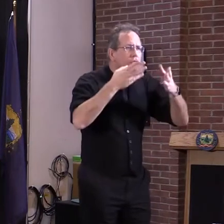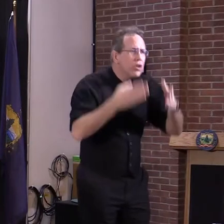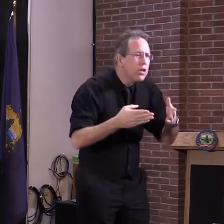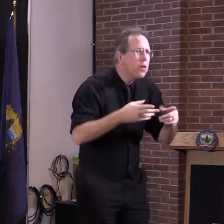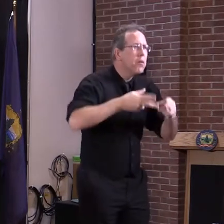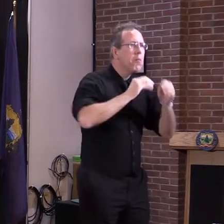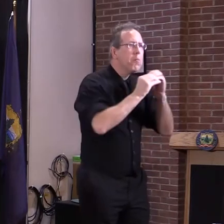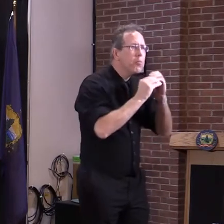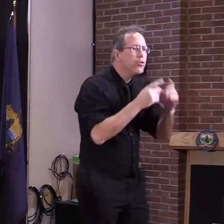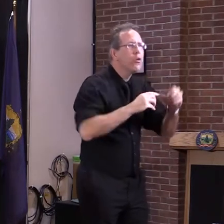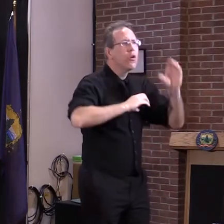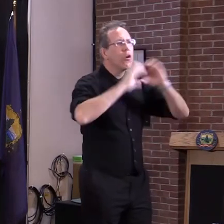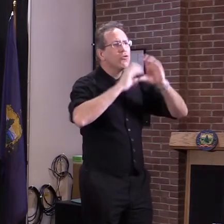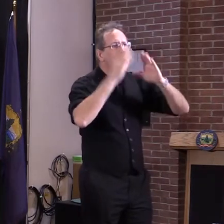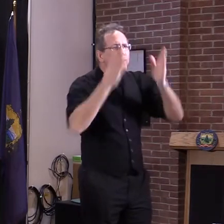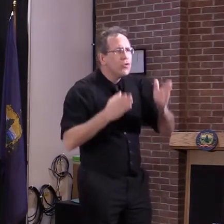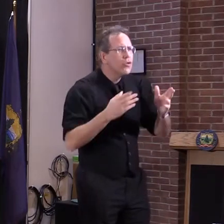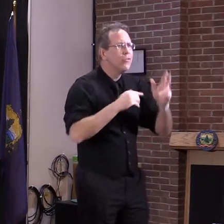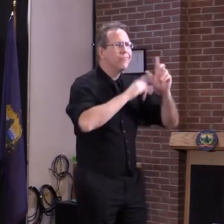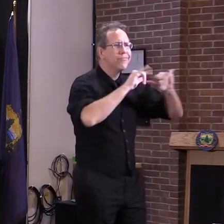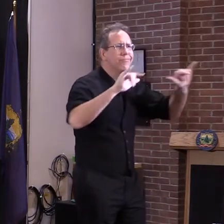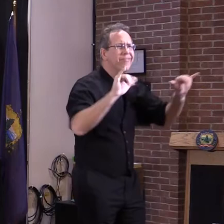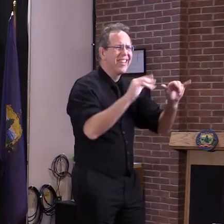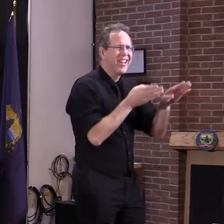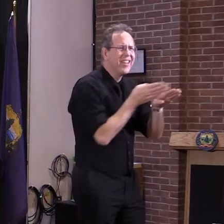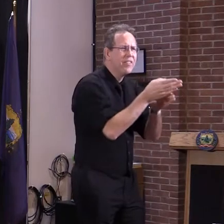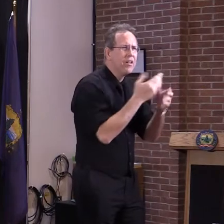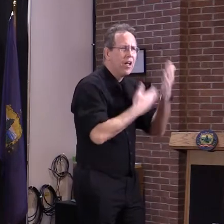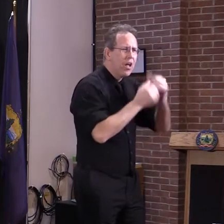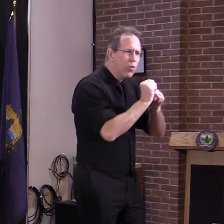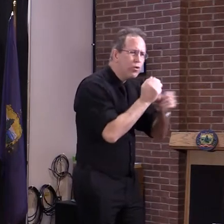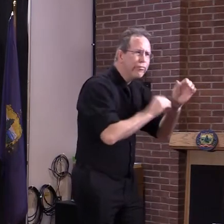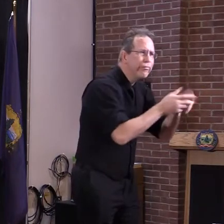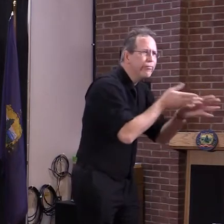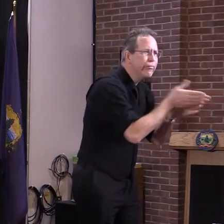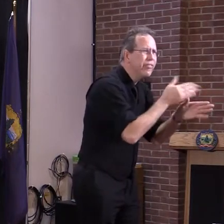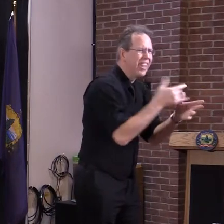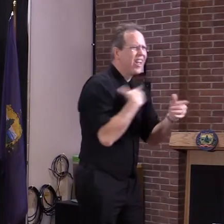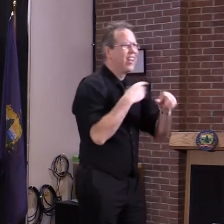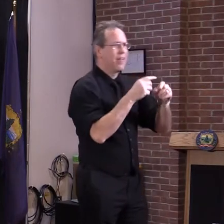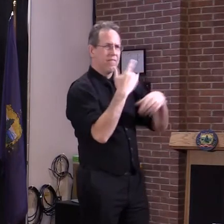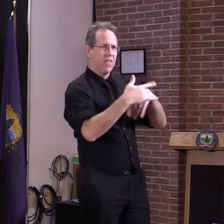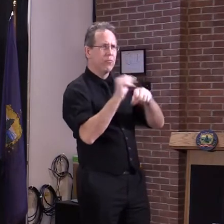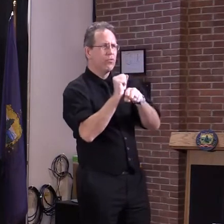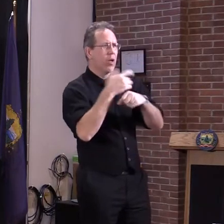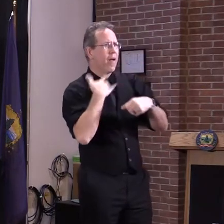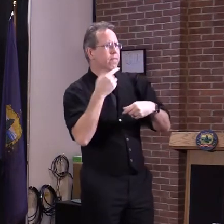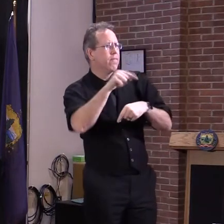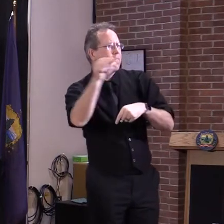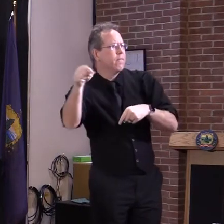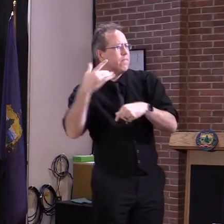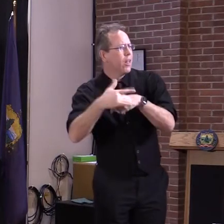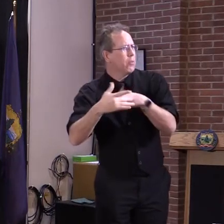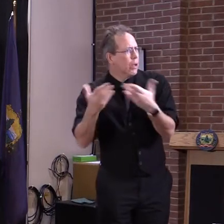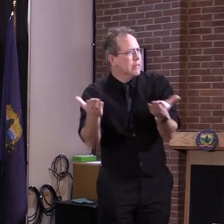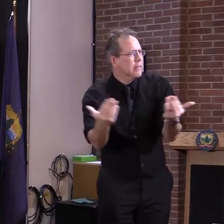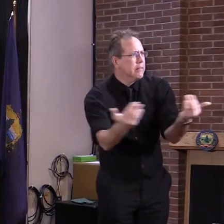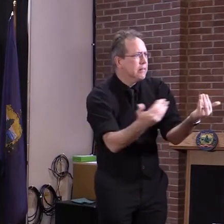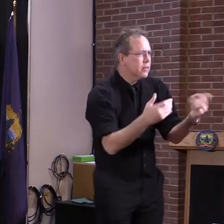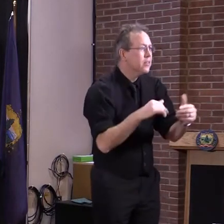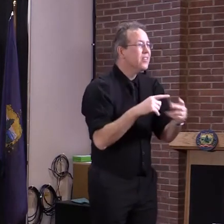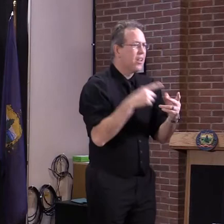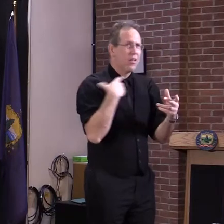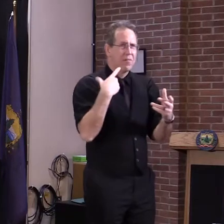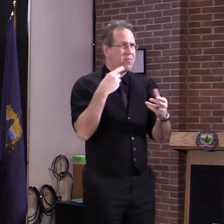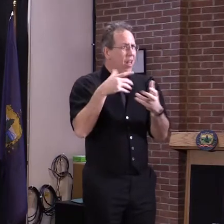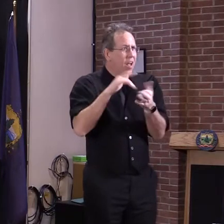line workers, fiber splicers, carpenters, or mechanics, Vermont has thousands of these jobs that need to be filled. That's